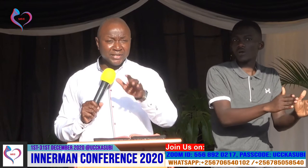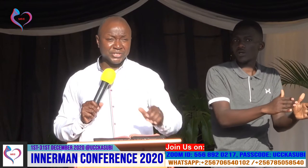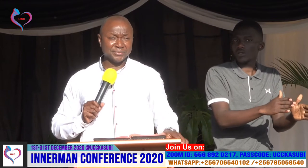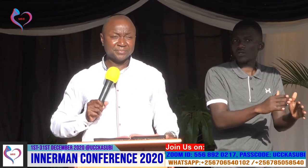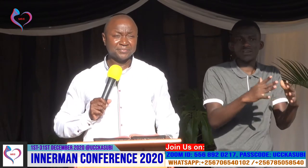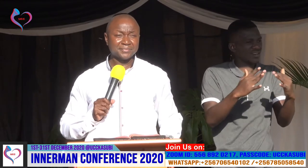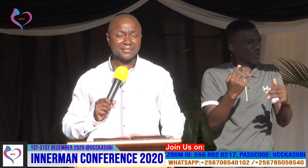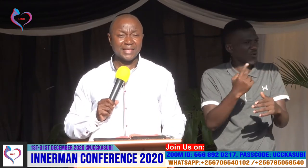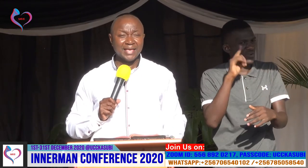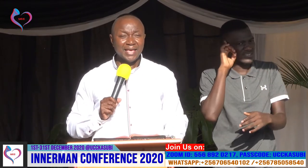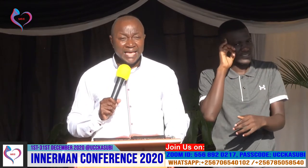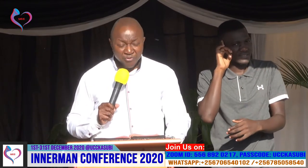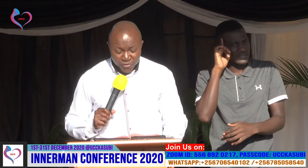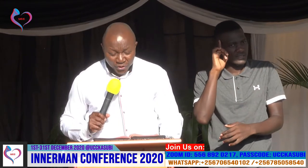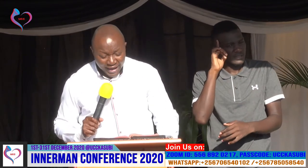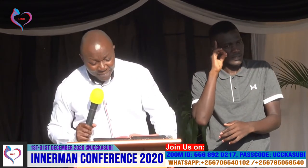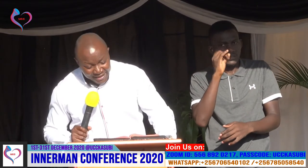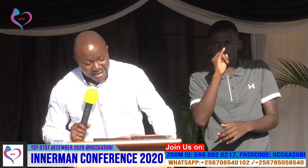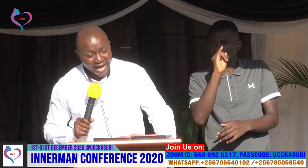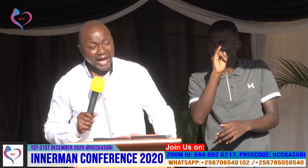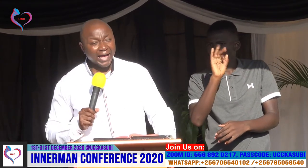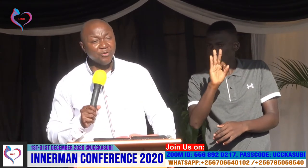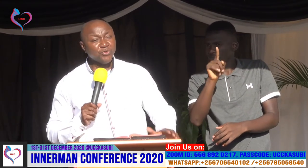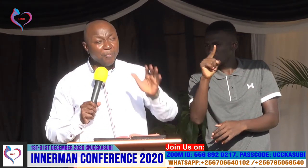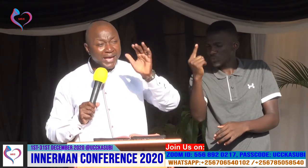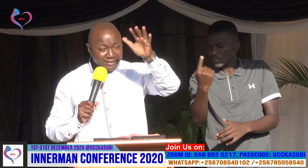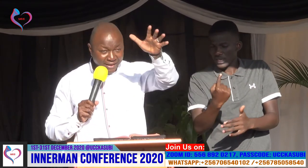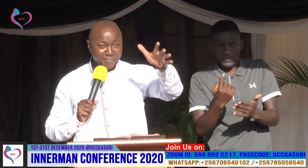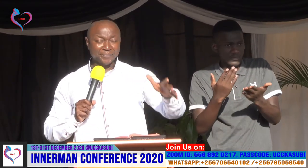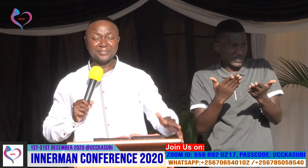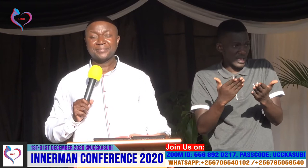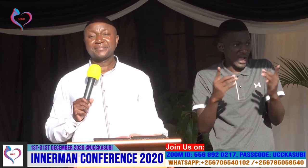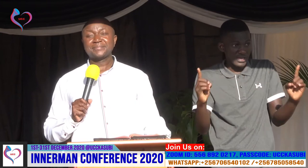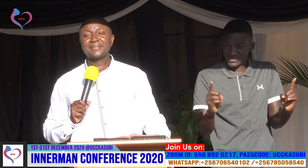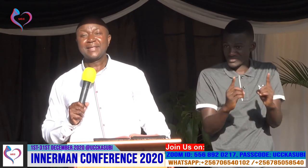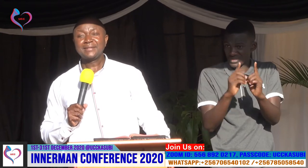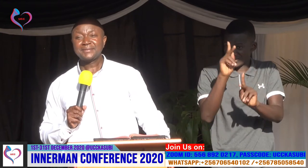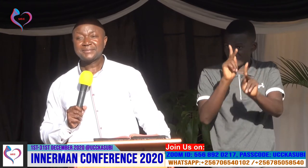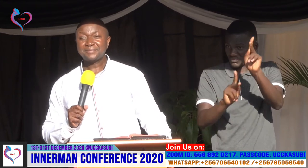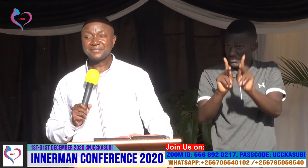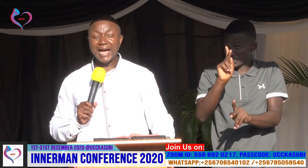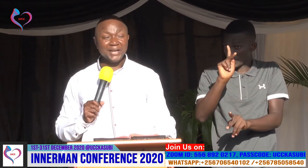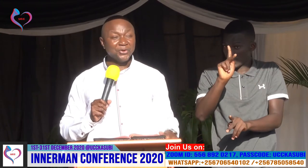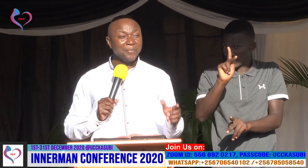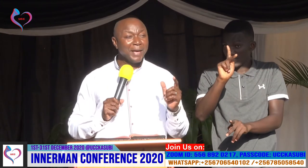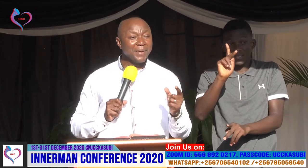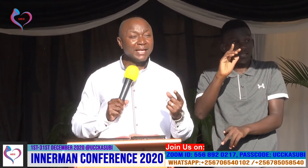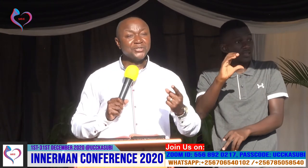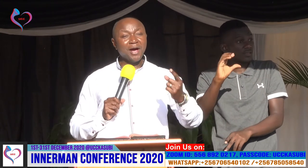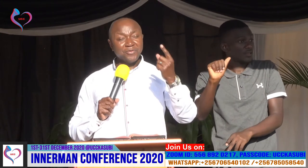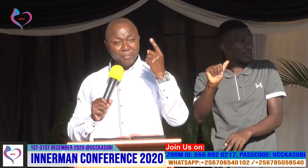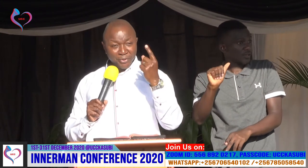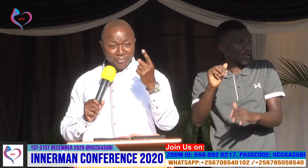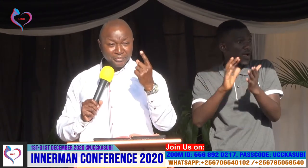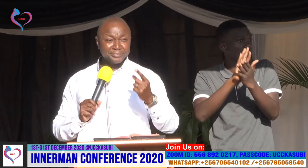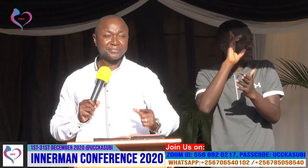Just imagine. If you came here, if you met them, singa obero wasinkanye, and you remember that